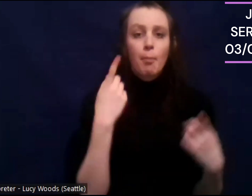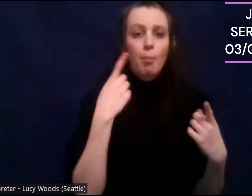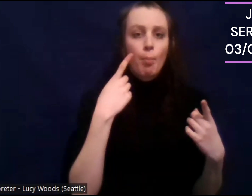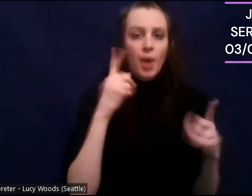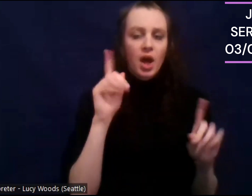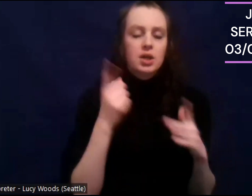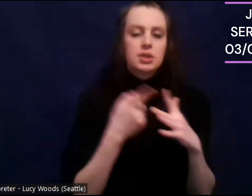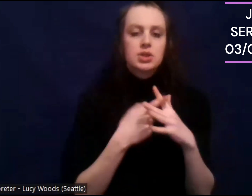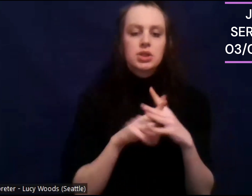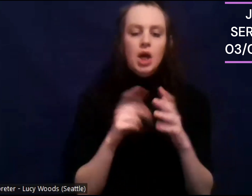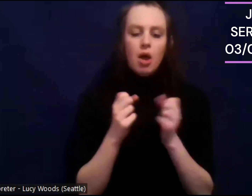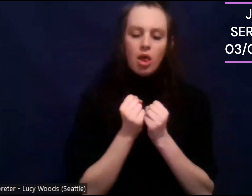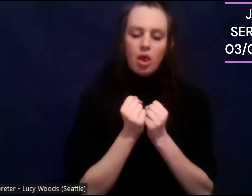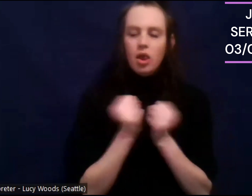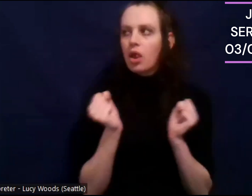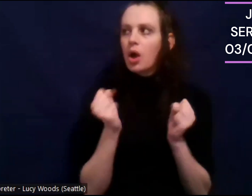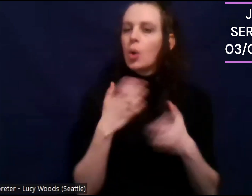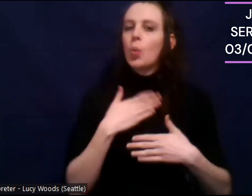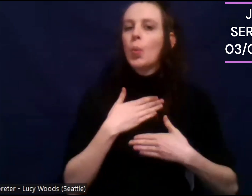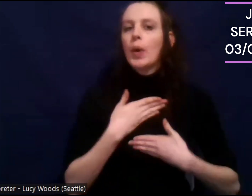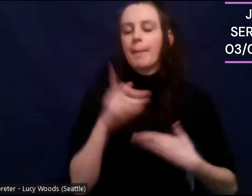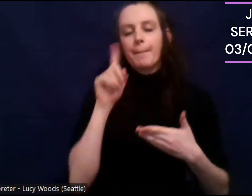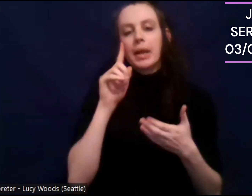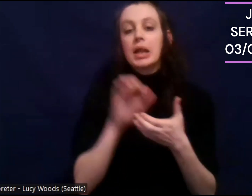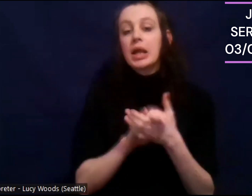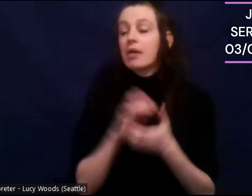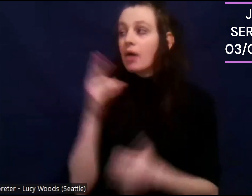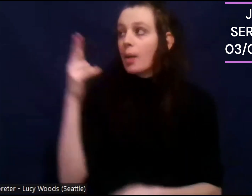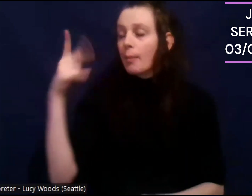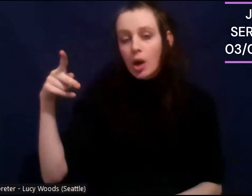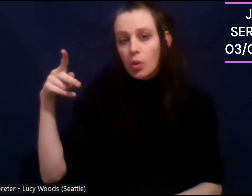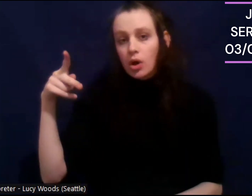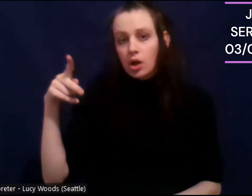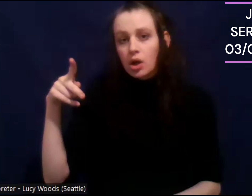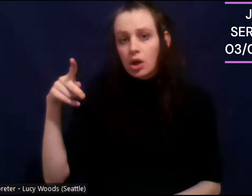up for the willingness to believe in that higher power and actually really